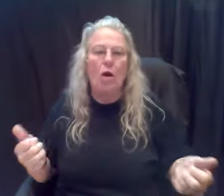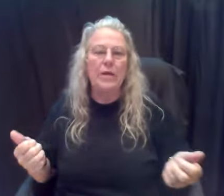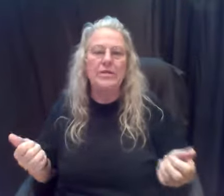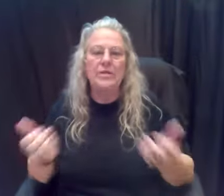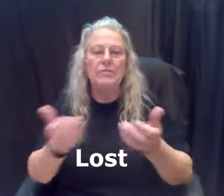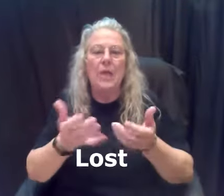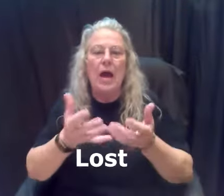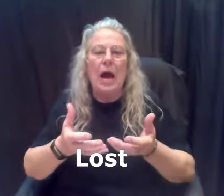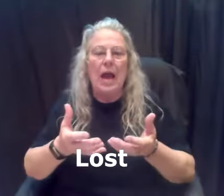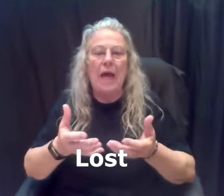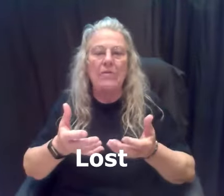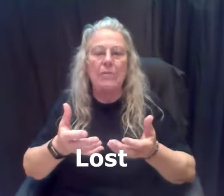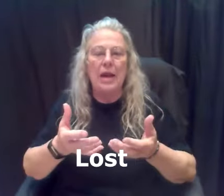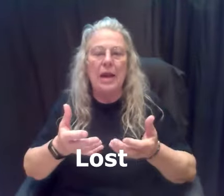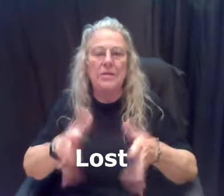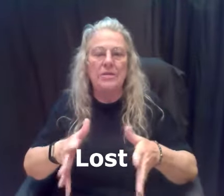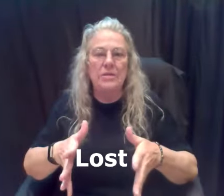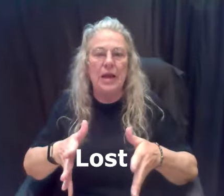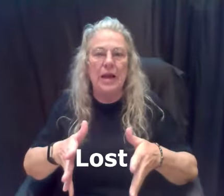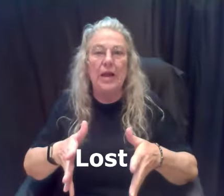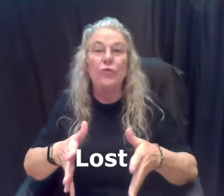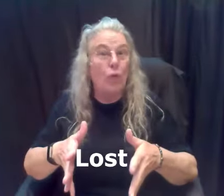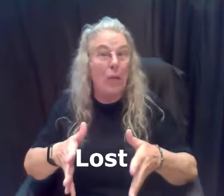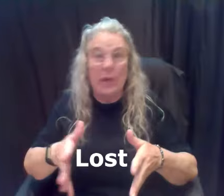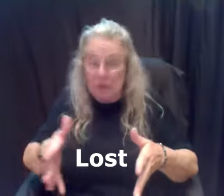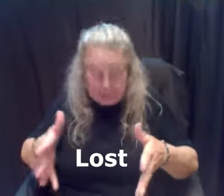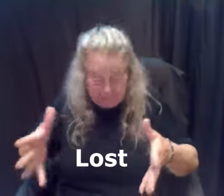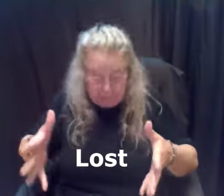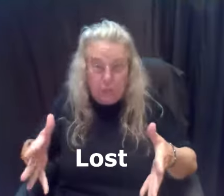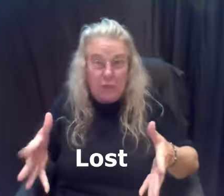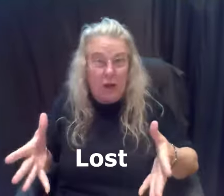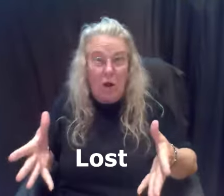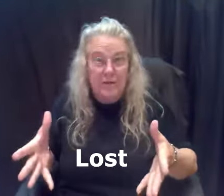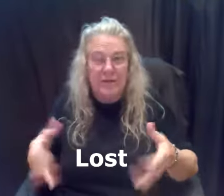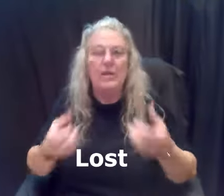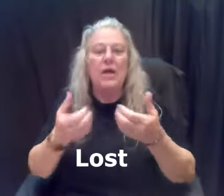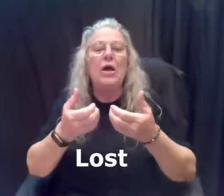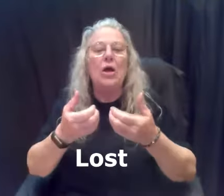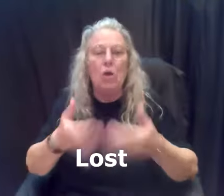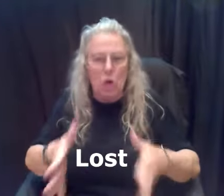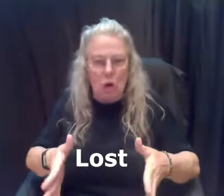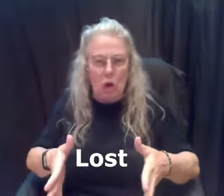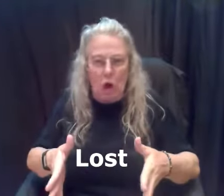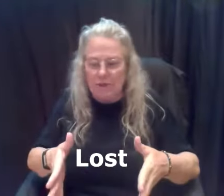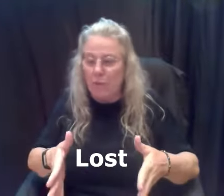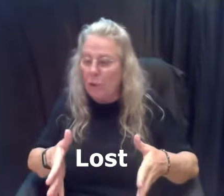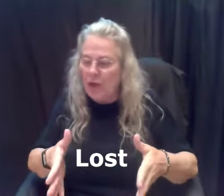Lost, I have it in my hands and I drop it because, ooh, I lost it. Lost, both